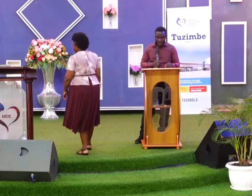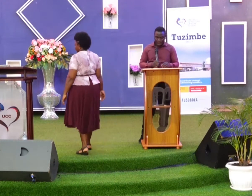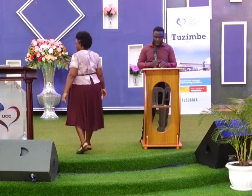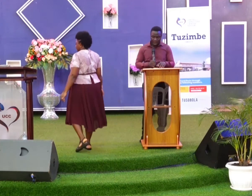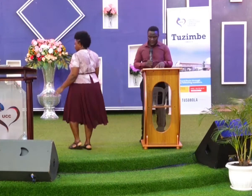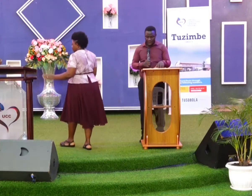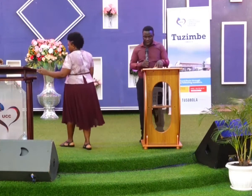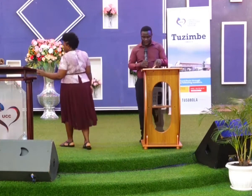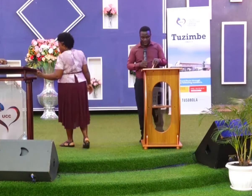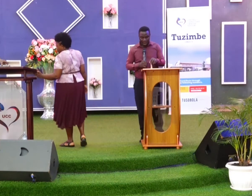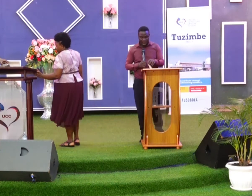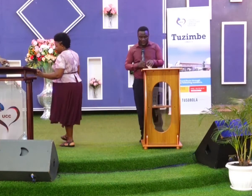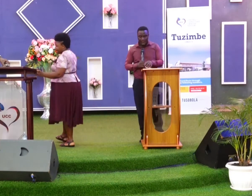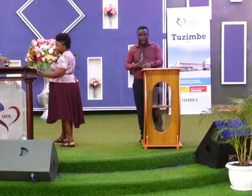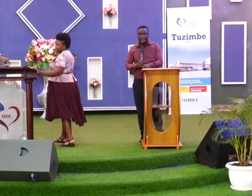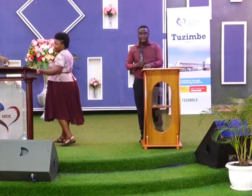gwanga tachuka.